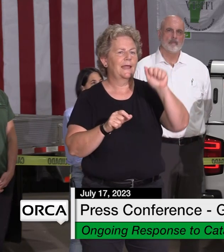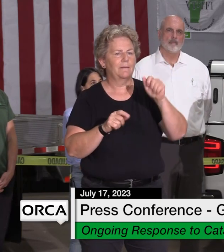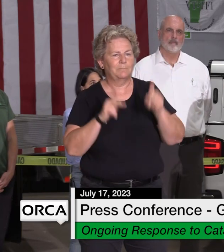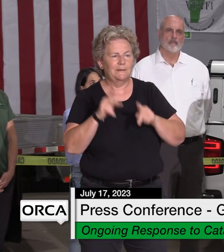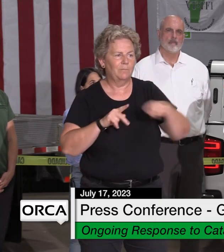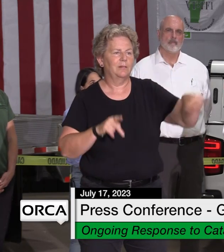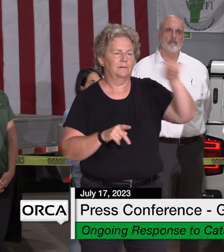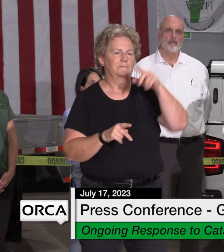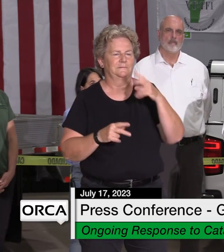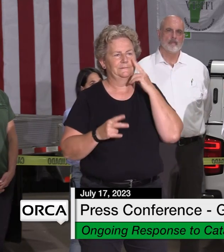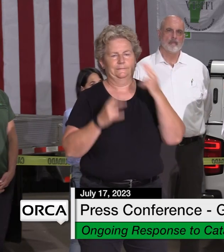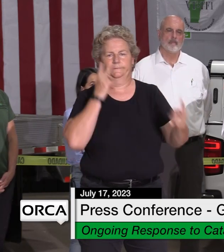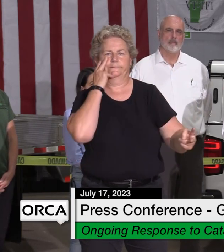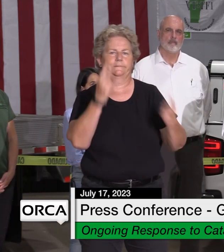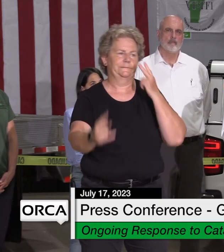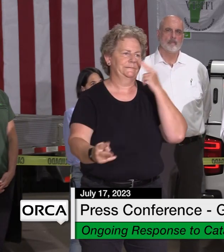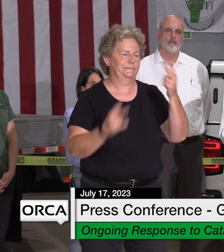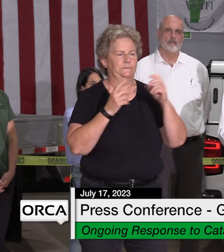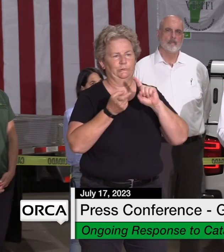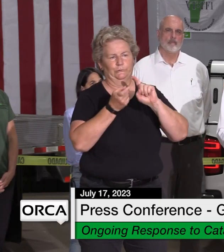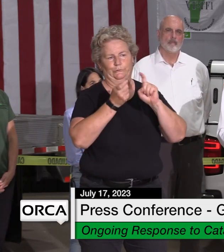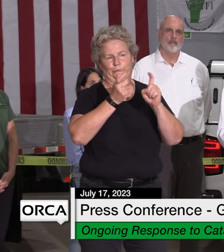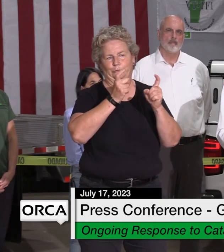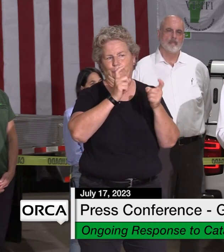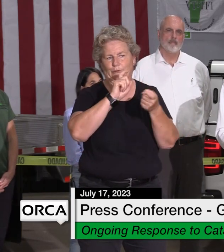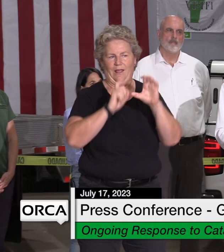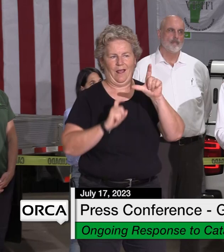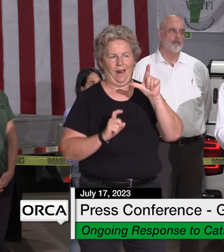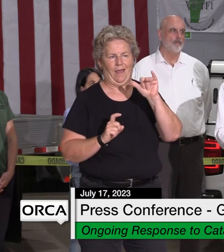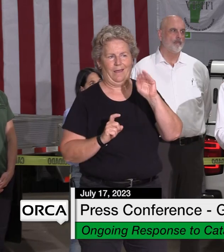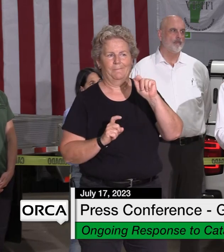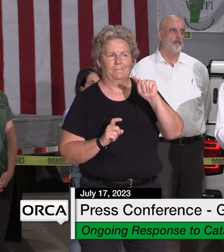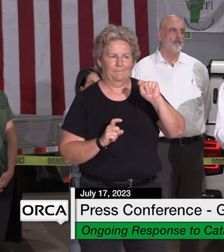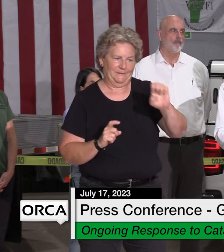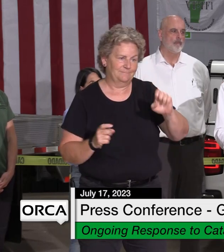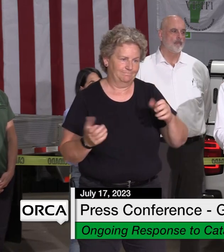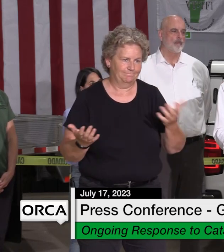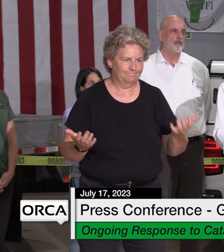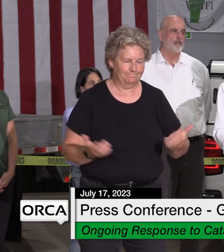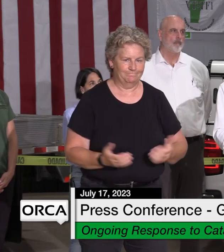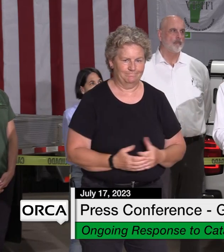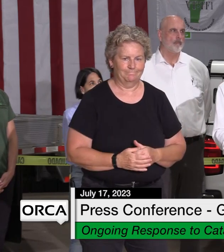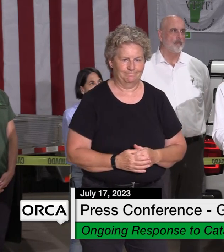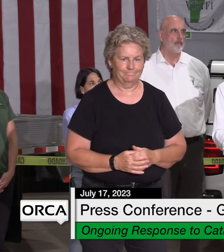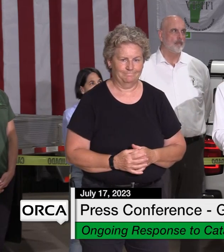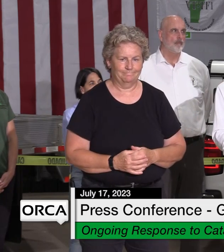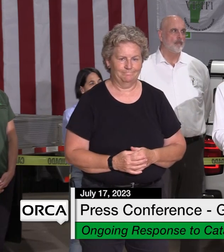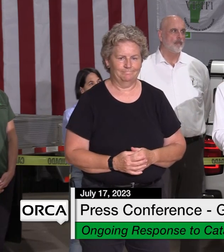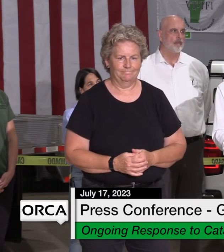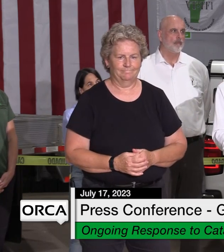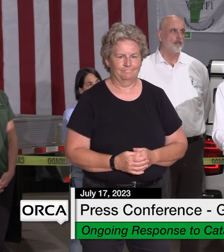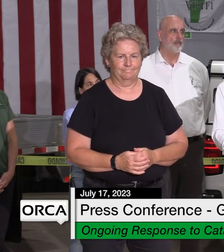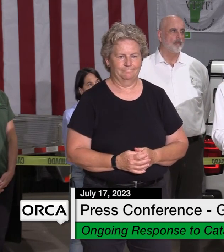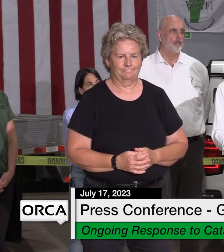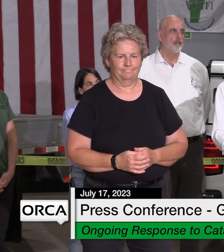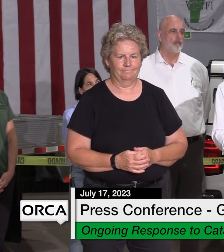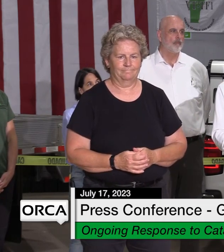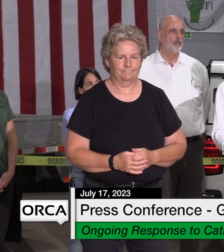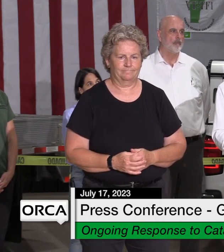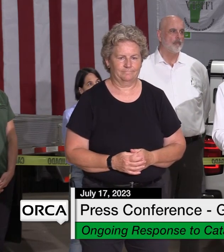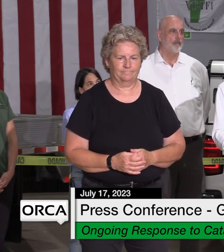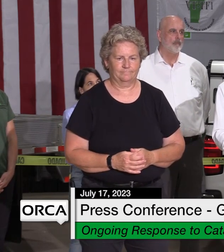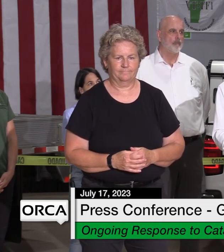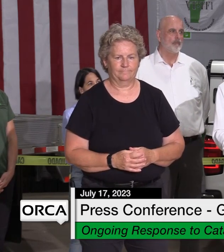to be the safety and security of the people we serve, including when it comes to climate resilience. And in terms of transportation, that means